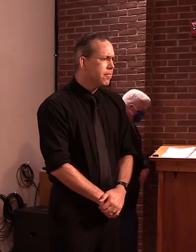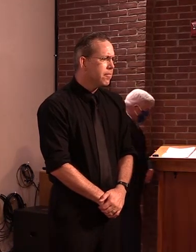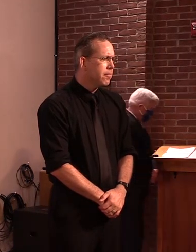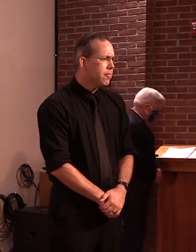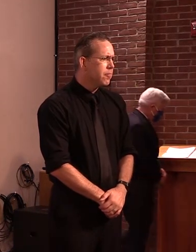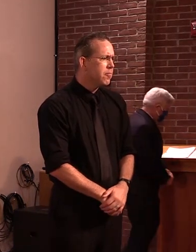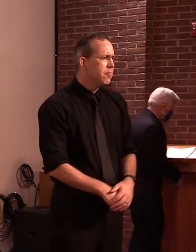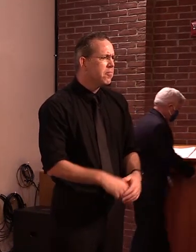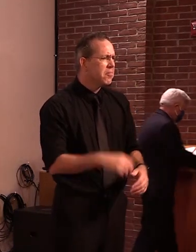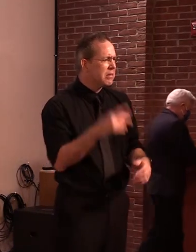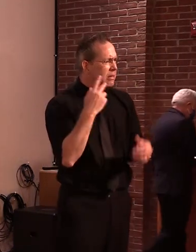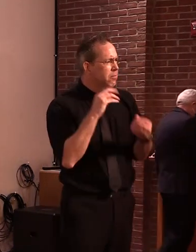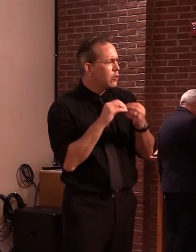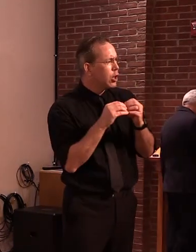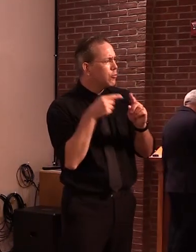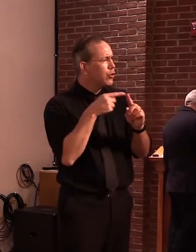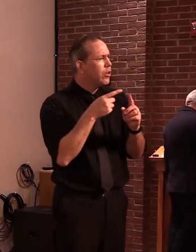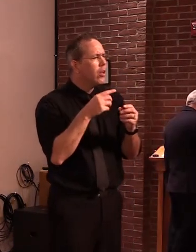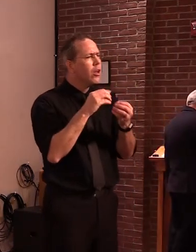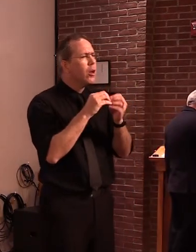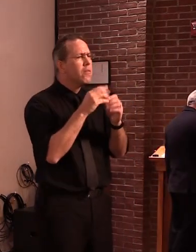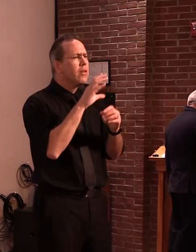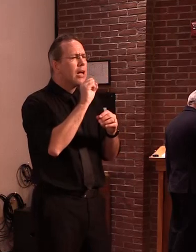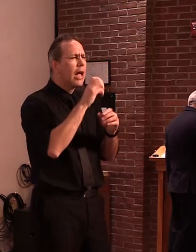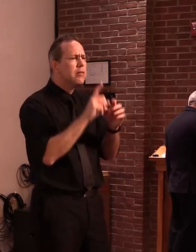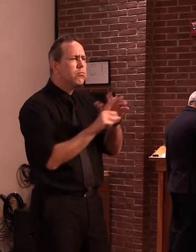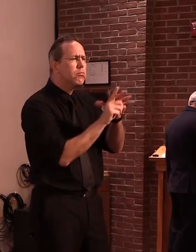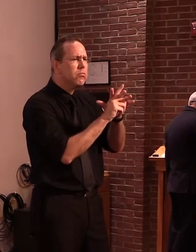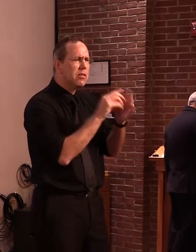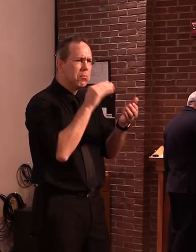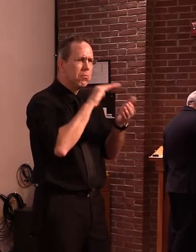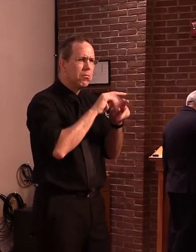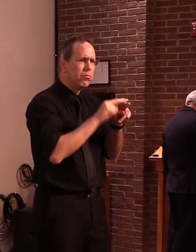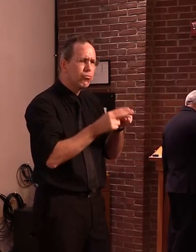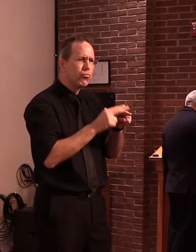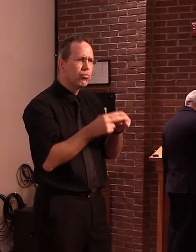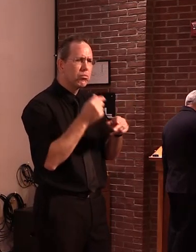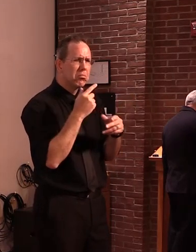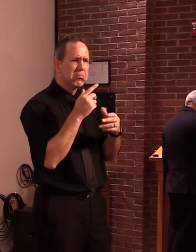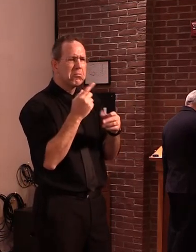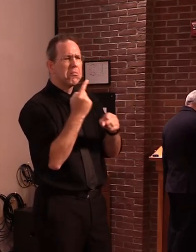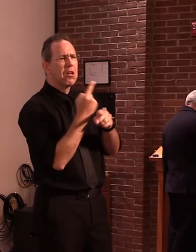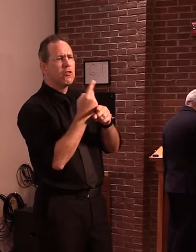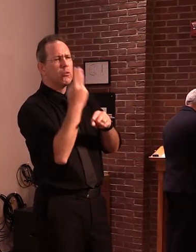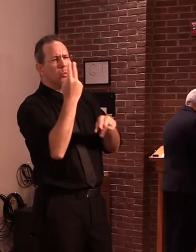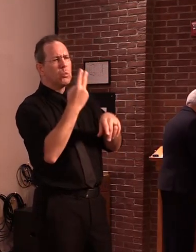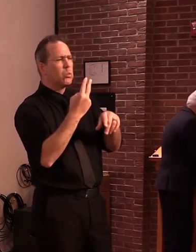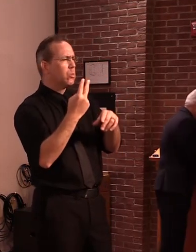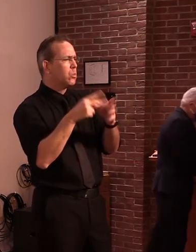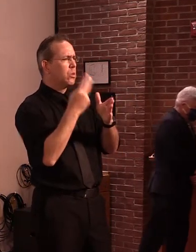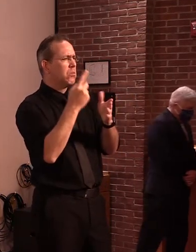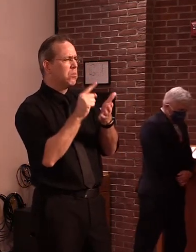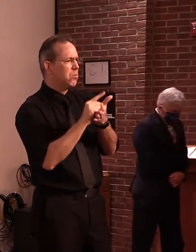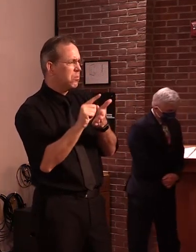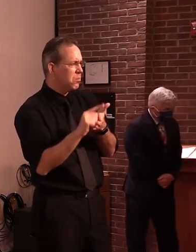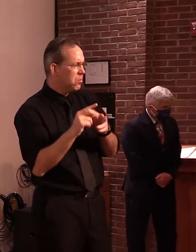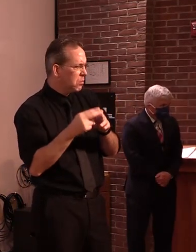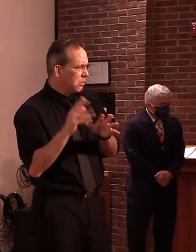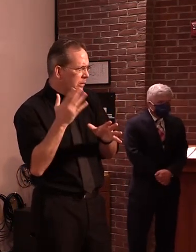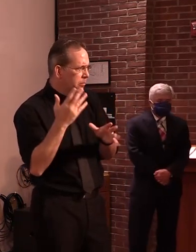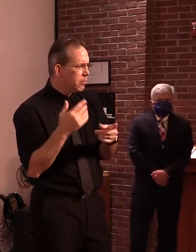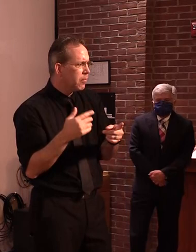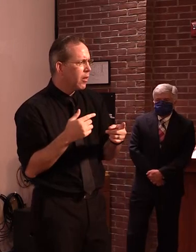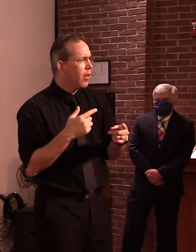the reasons you pointed to were college kids returning and leafpeepers visiting. To what degree do you see a mandate